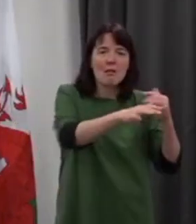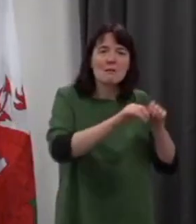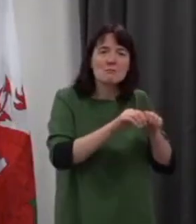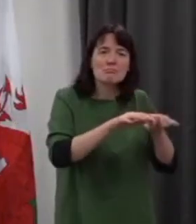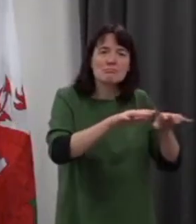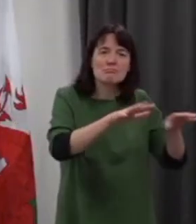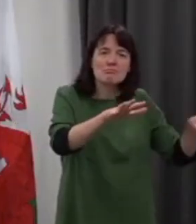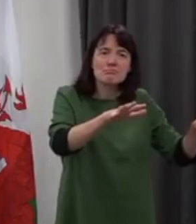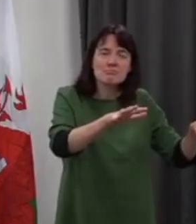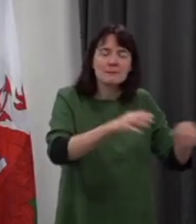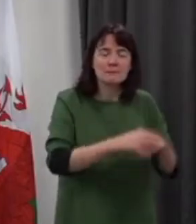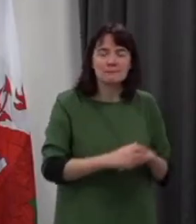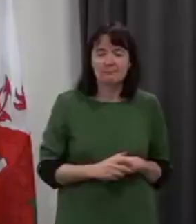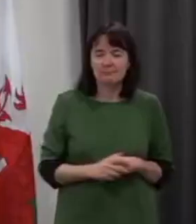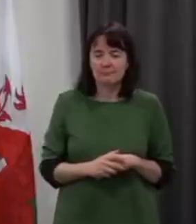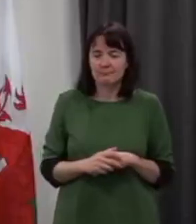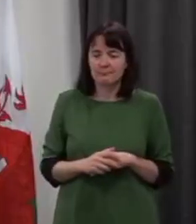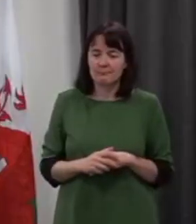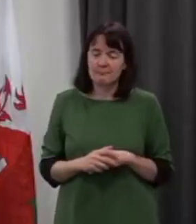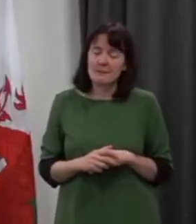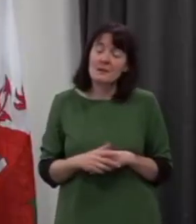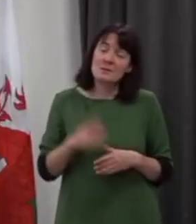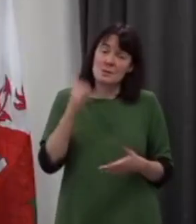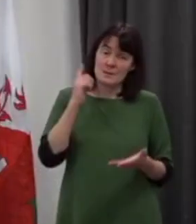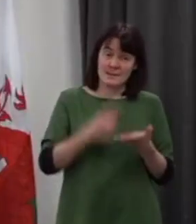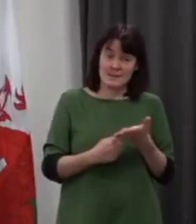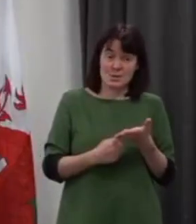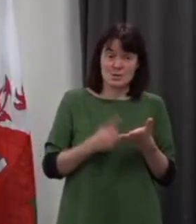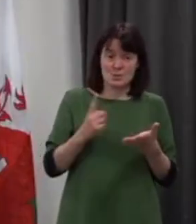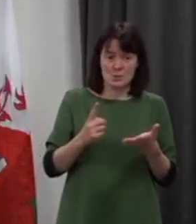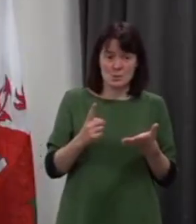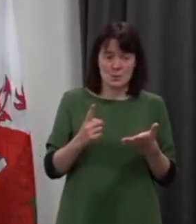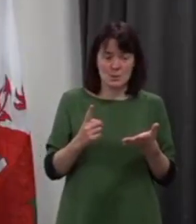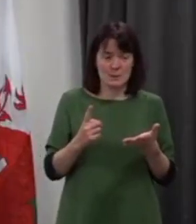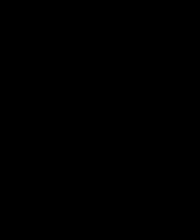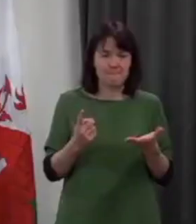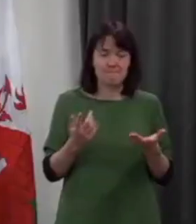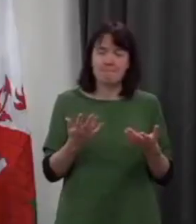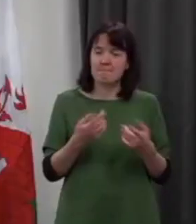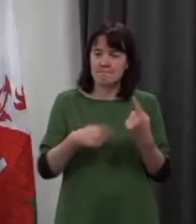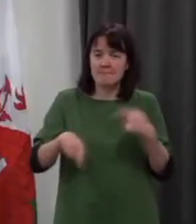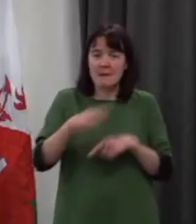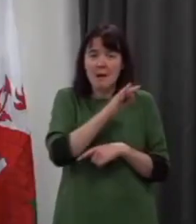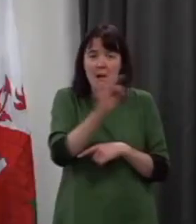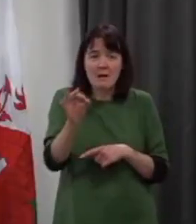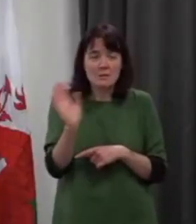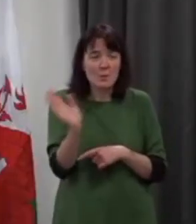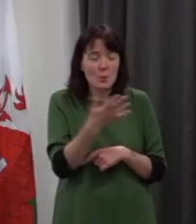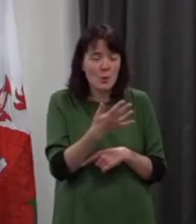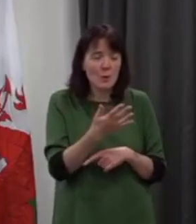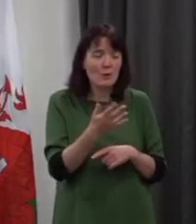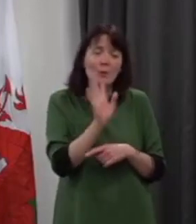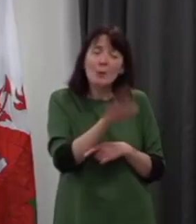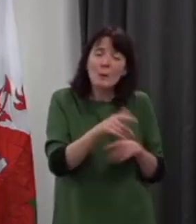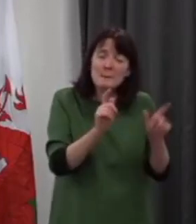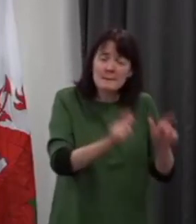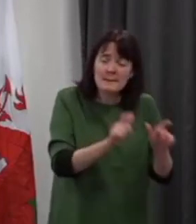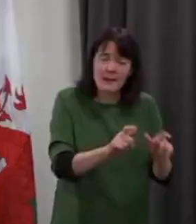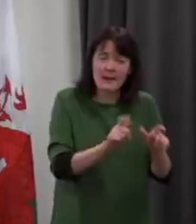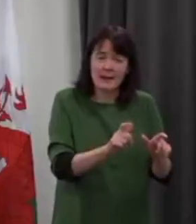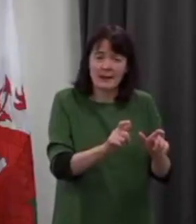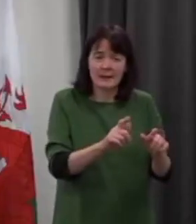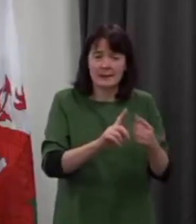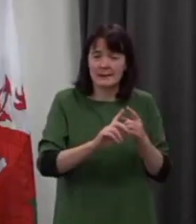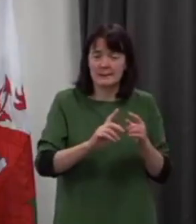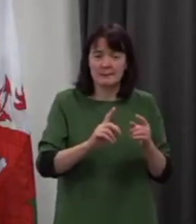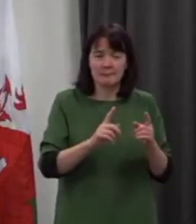taken to lock down large parts of the country are to interrupt that, to try to make sure the coronavirus doesn't spread in the same way.